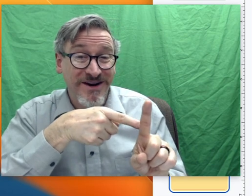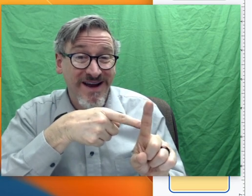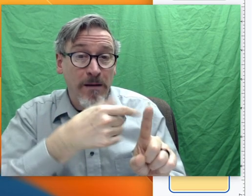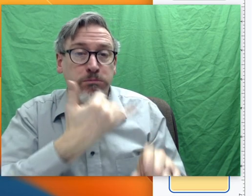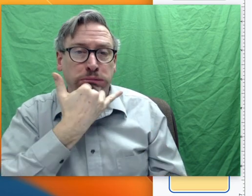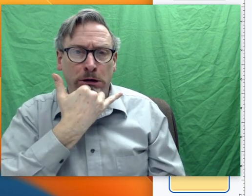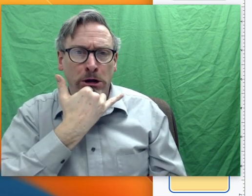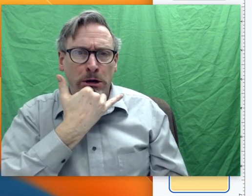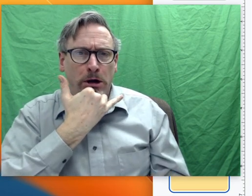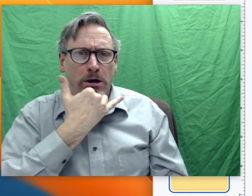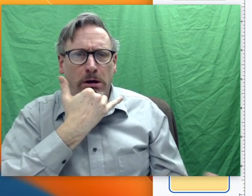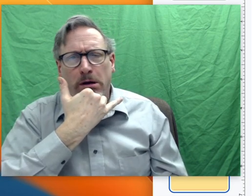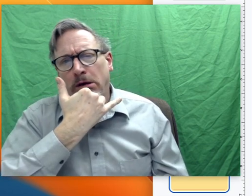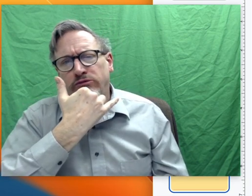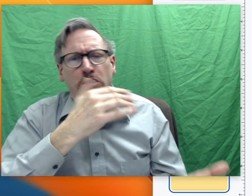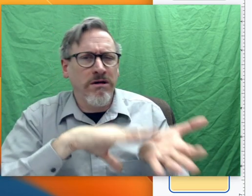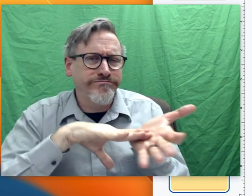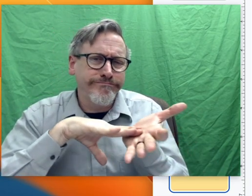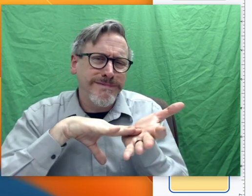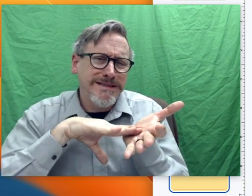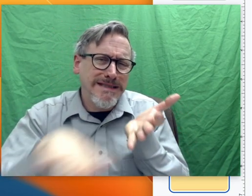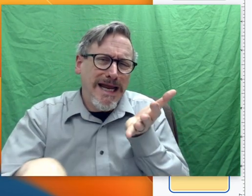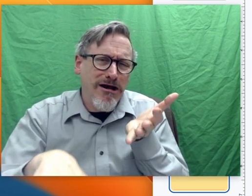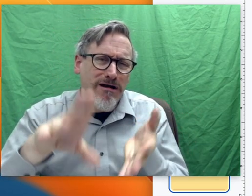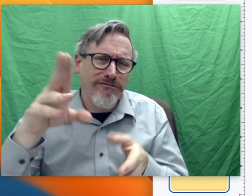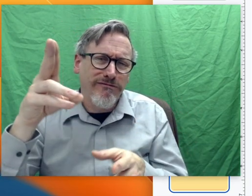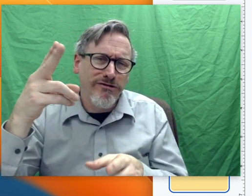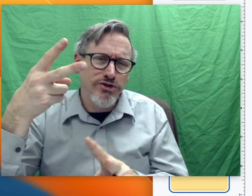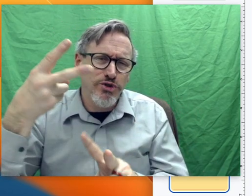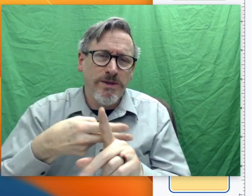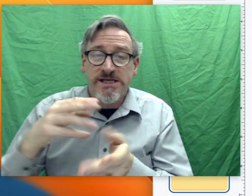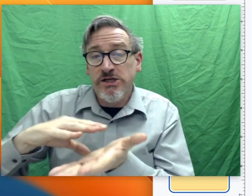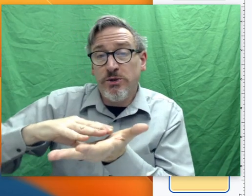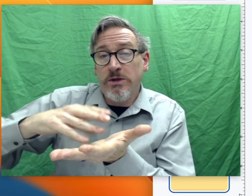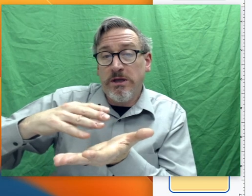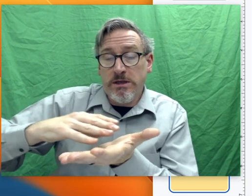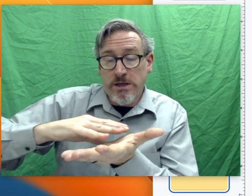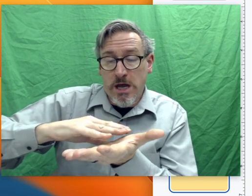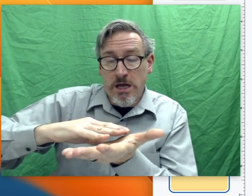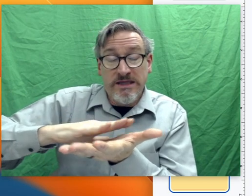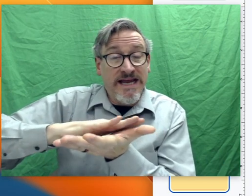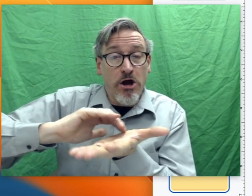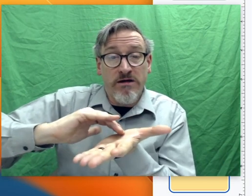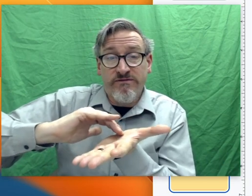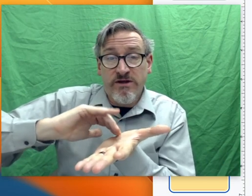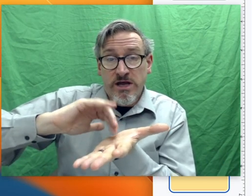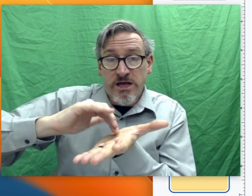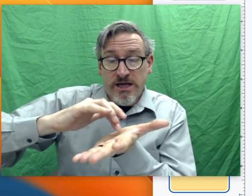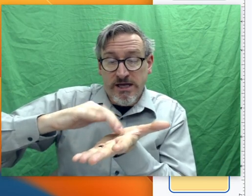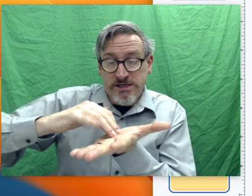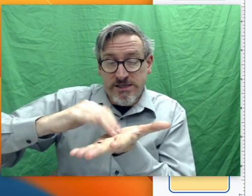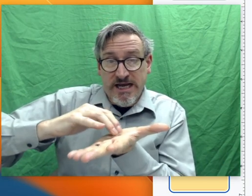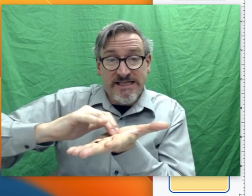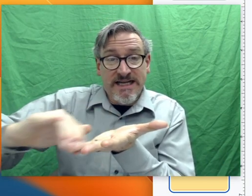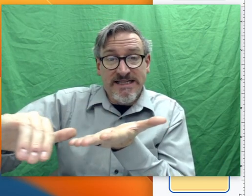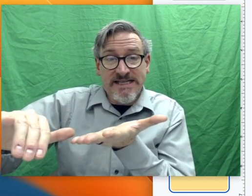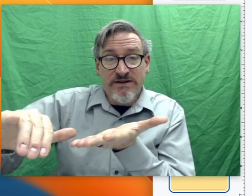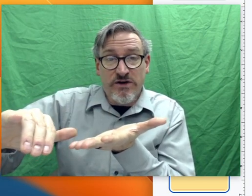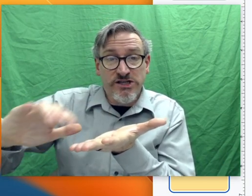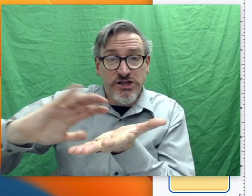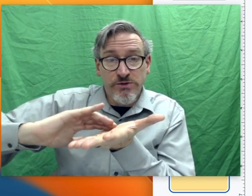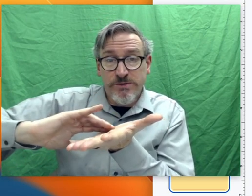Positive right now, boom. Oh, wrong, laid off, 2 months. So laid off is, it's